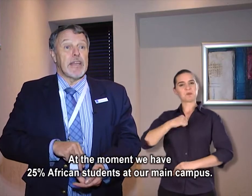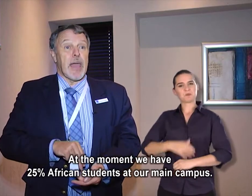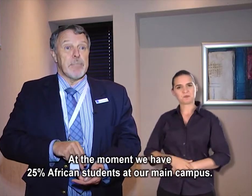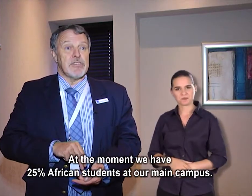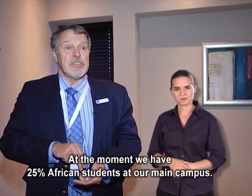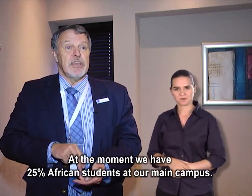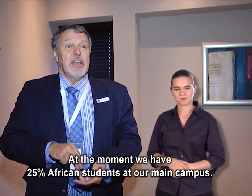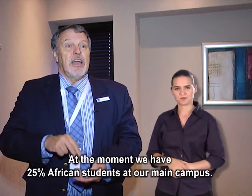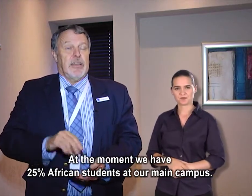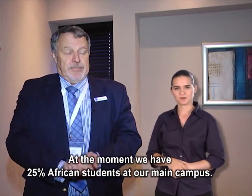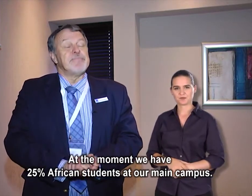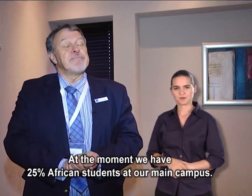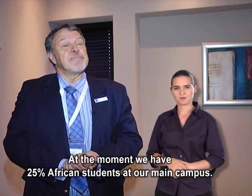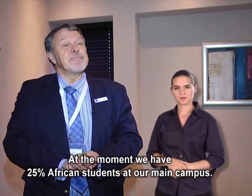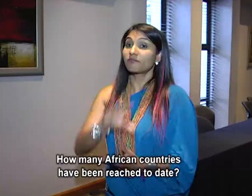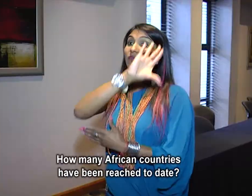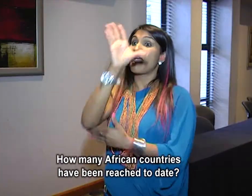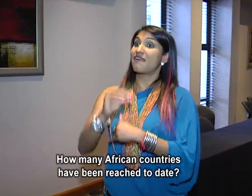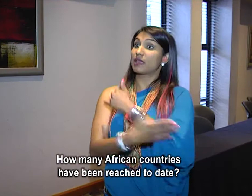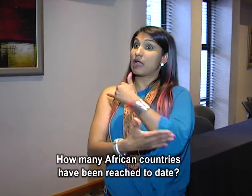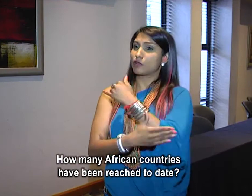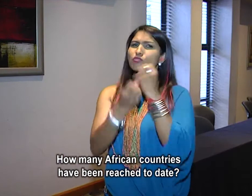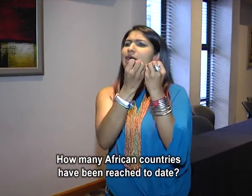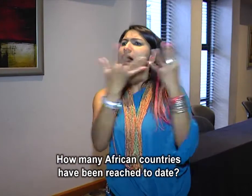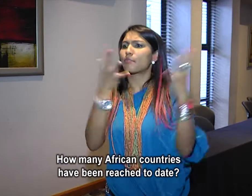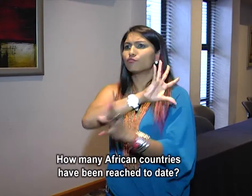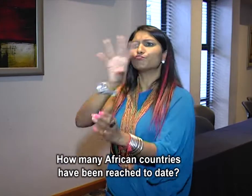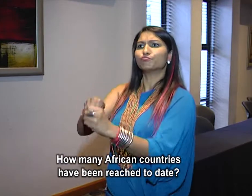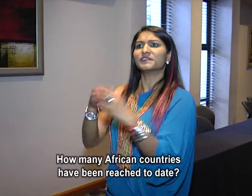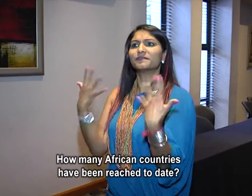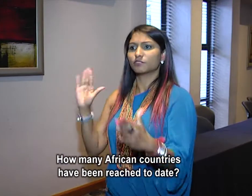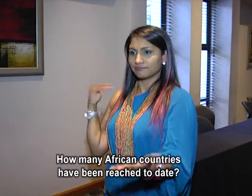main campus. How many African countries have been reached to date?